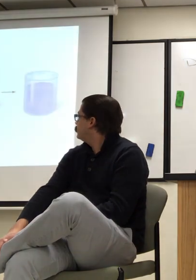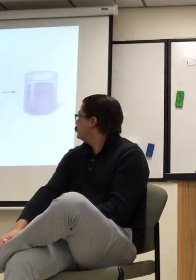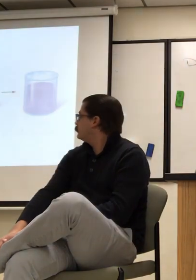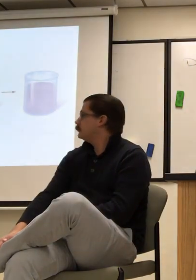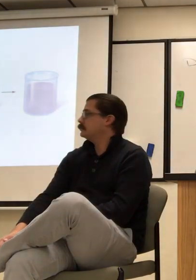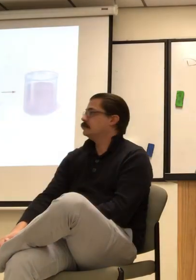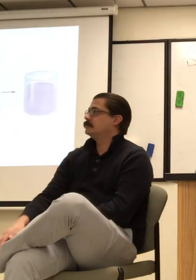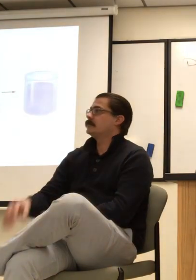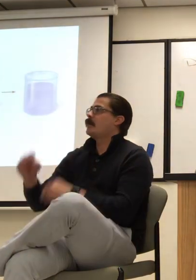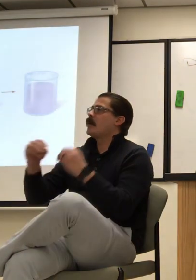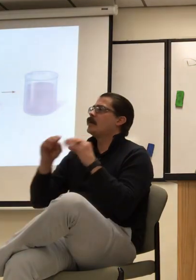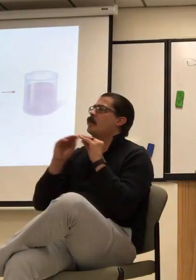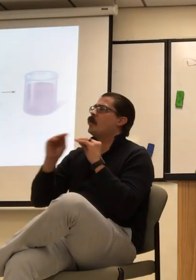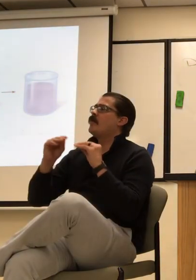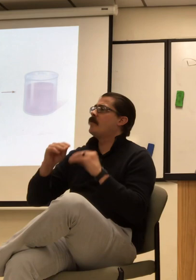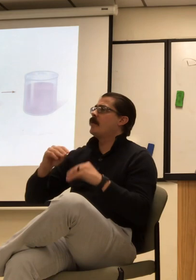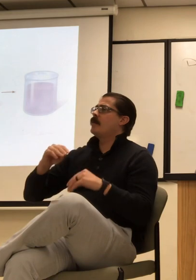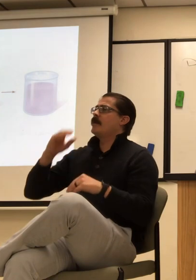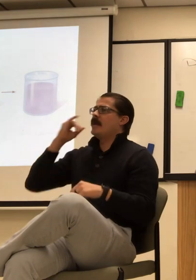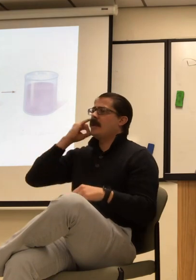high concentration